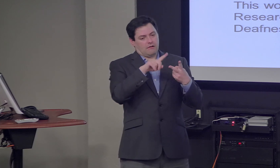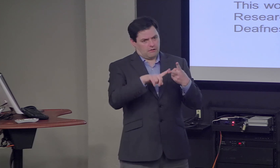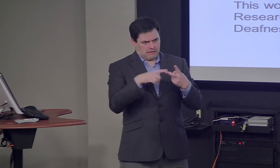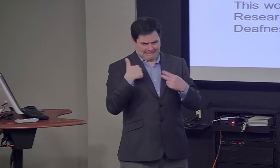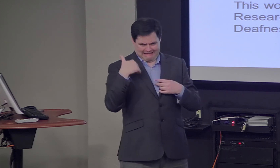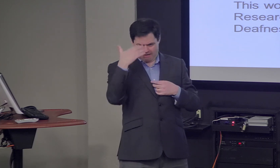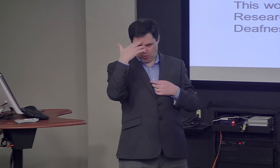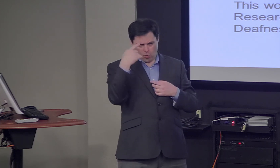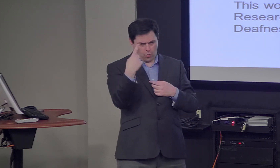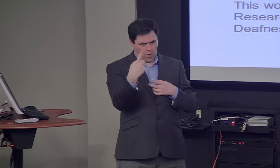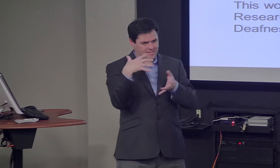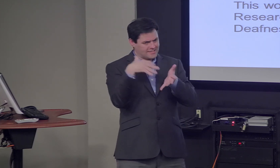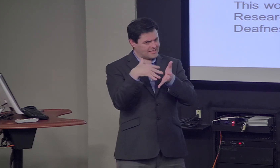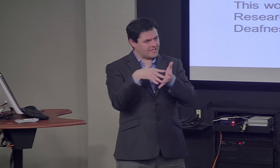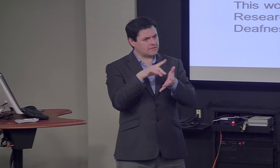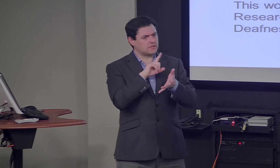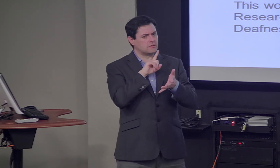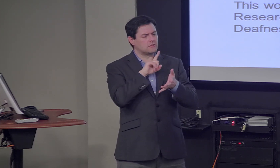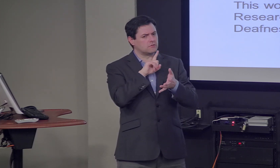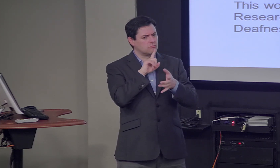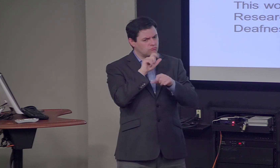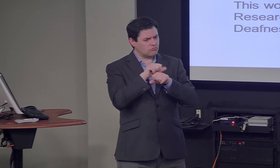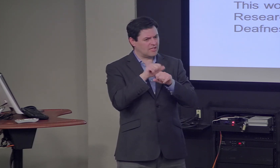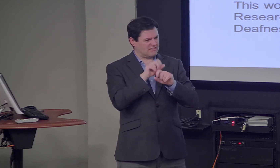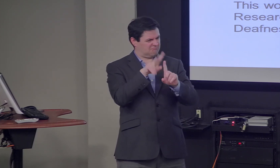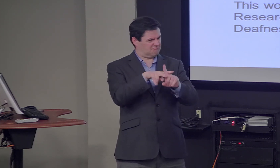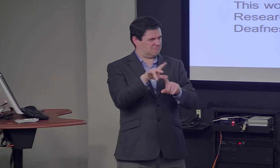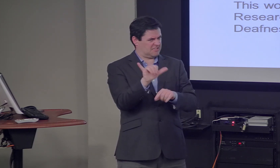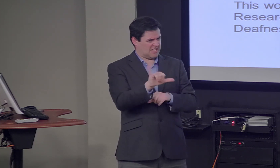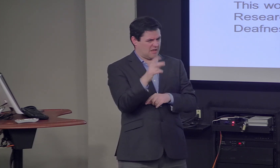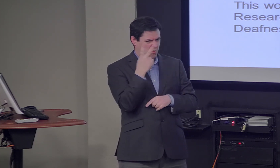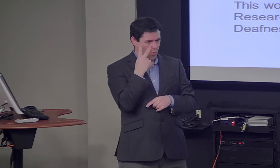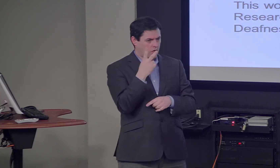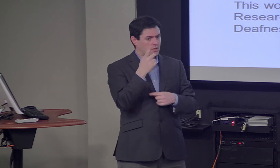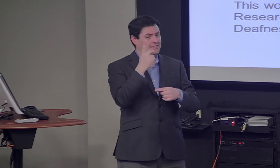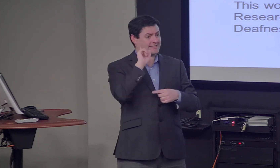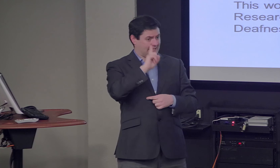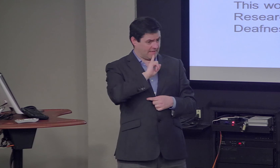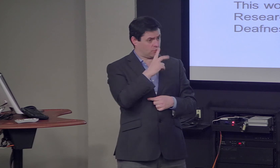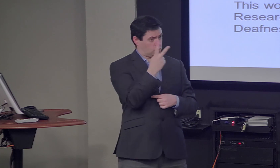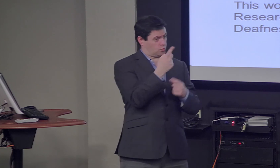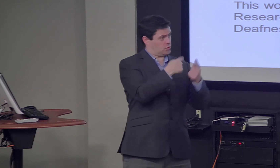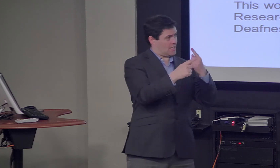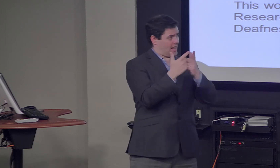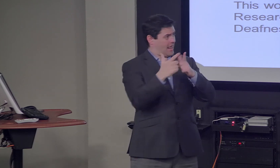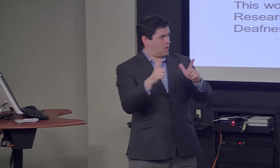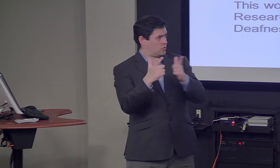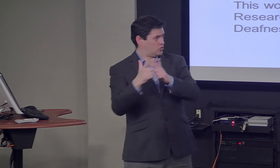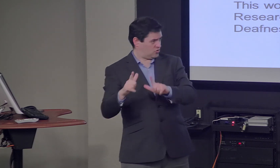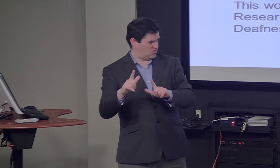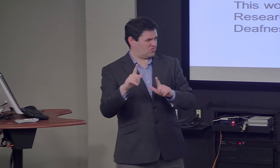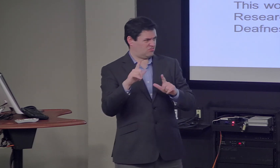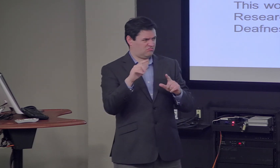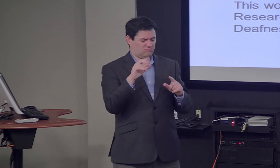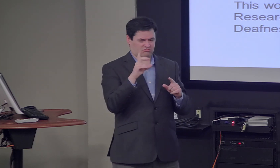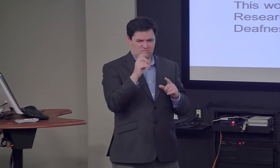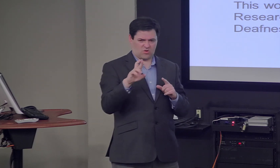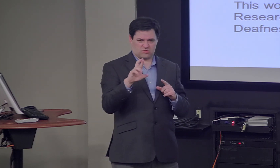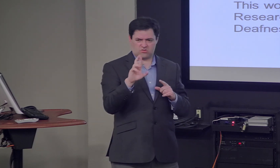what that cutoff age is. I also know there was one study that was done, applies similar kinds of interest, looking at people who are deaf learning 2